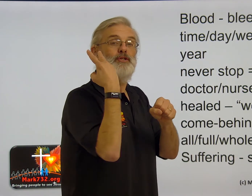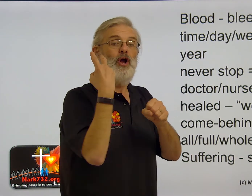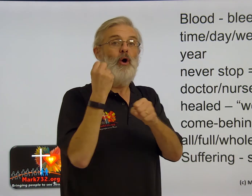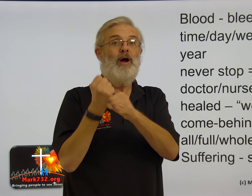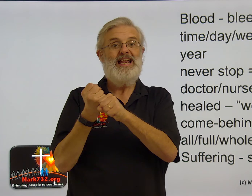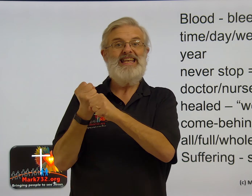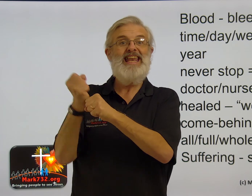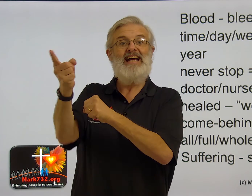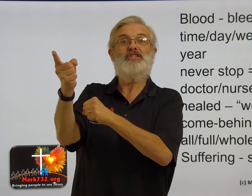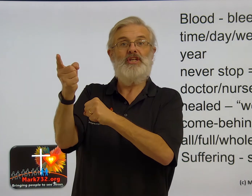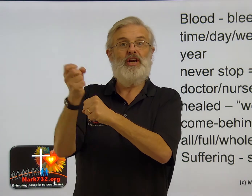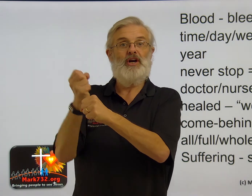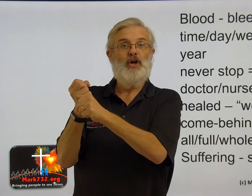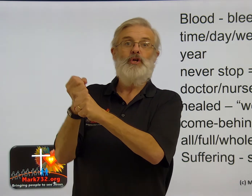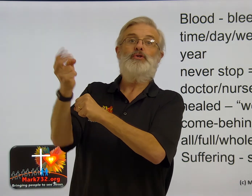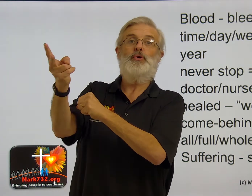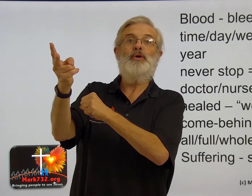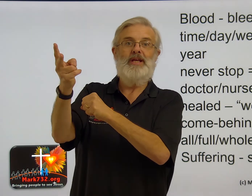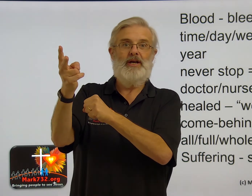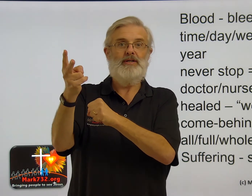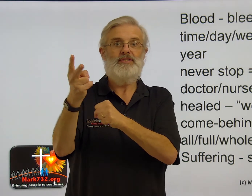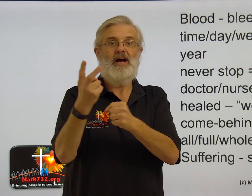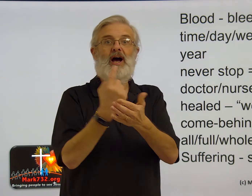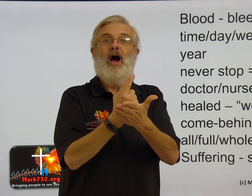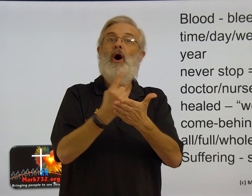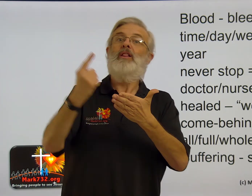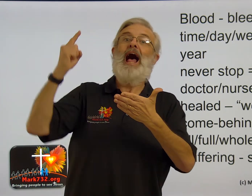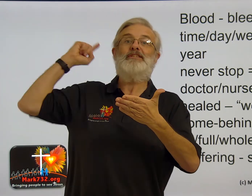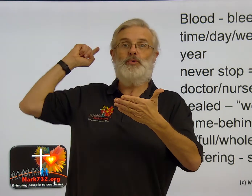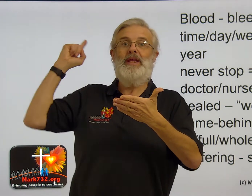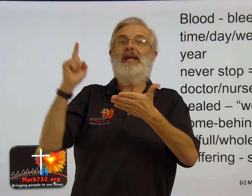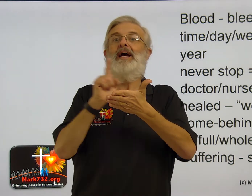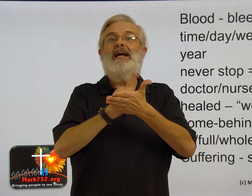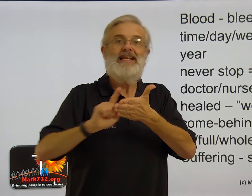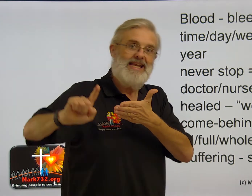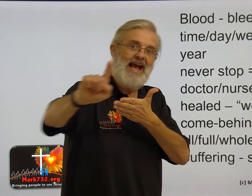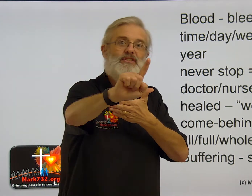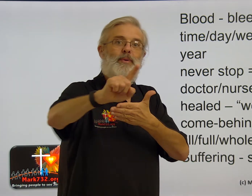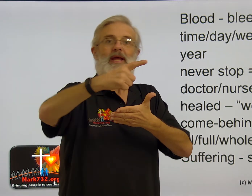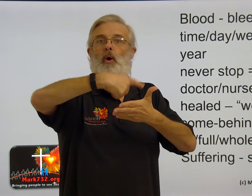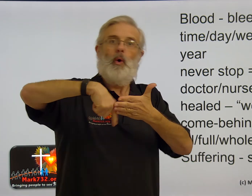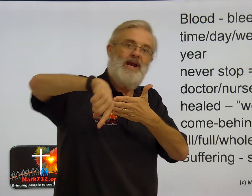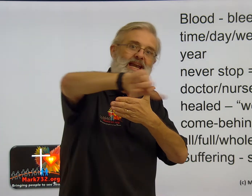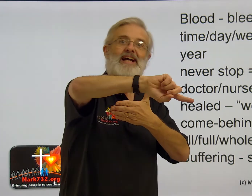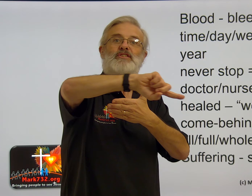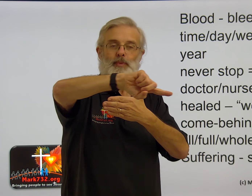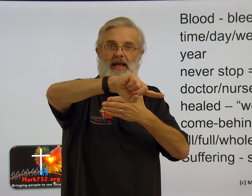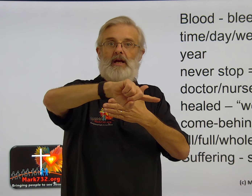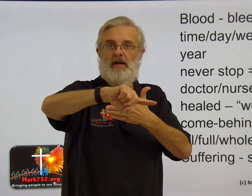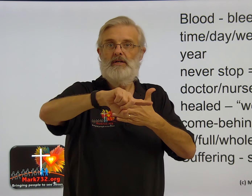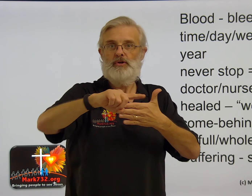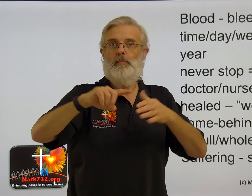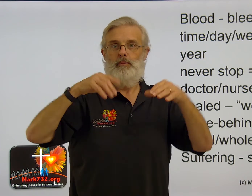ago, next year, 2 years, last week, next week, or next week. So put up